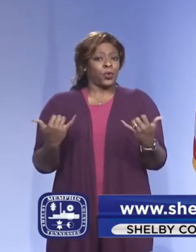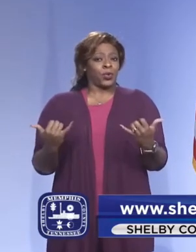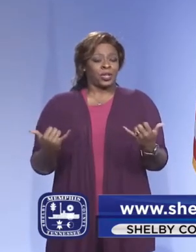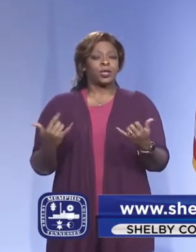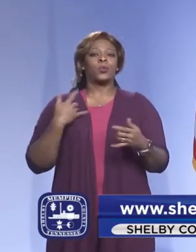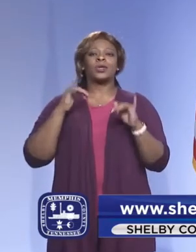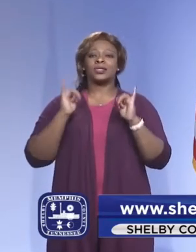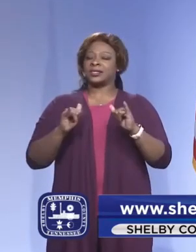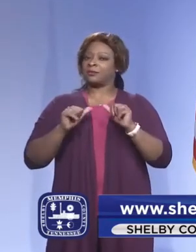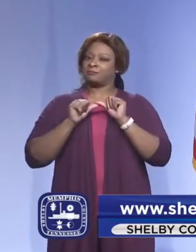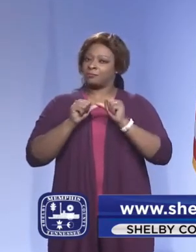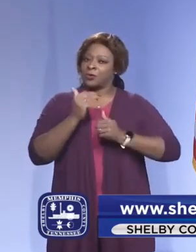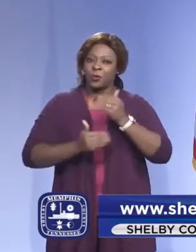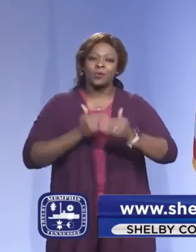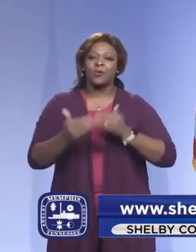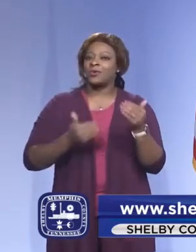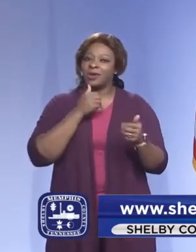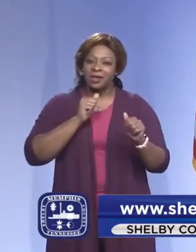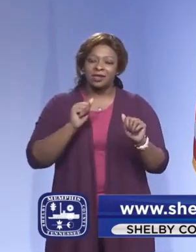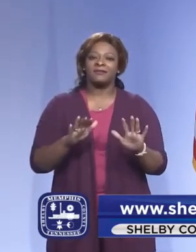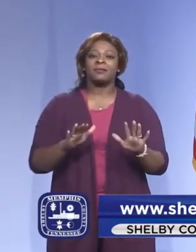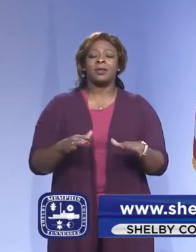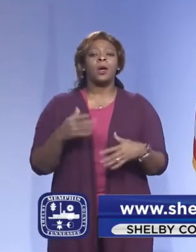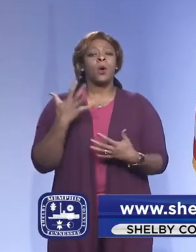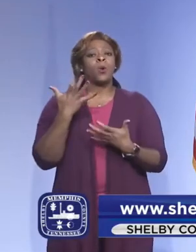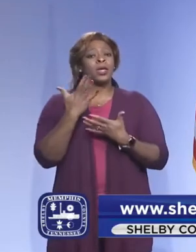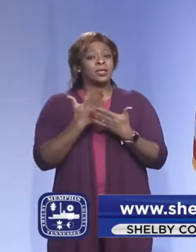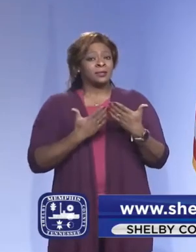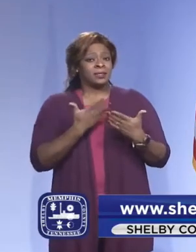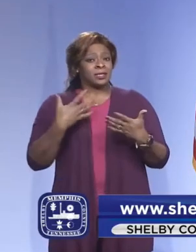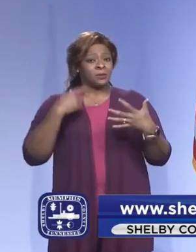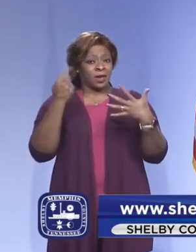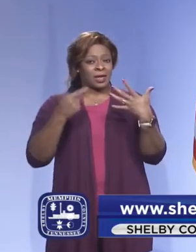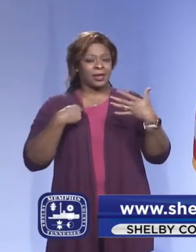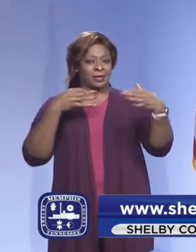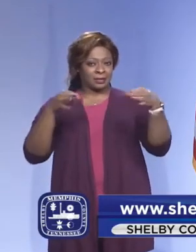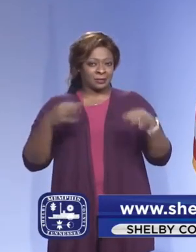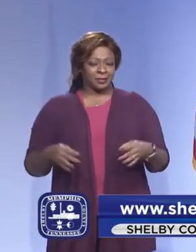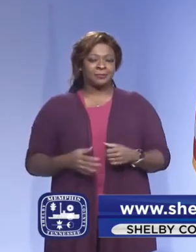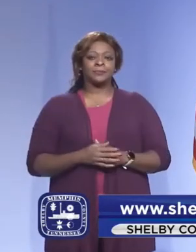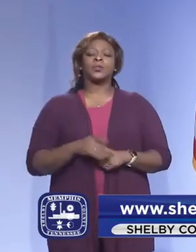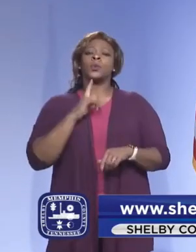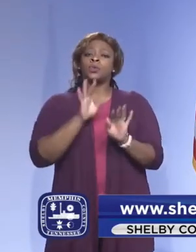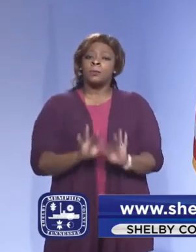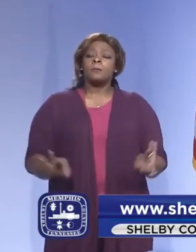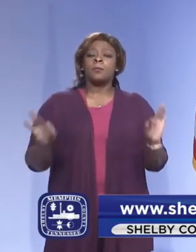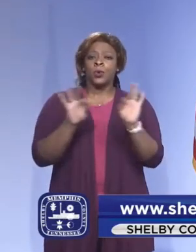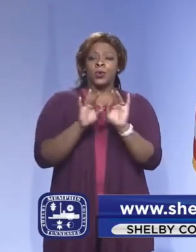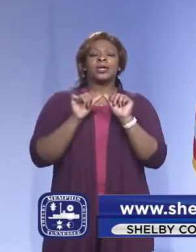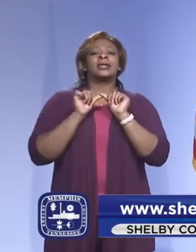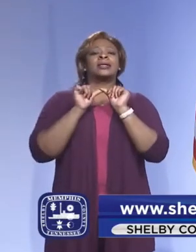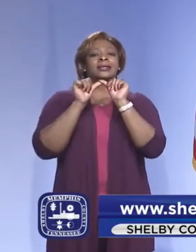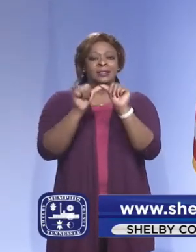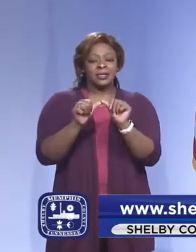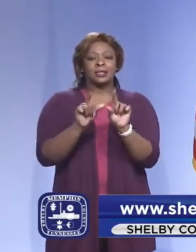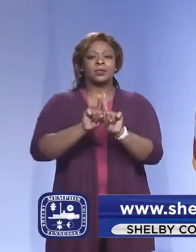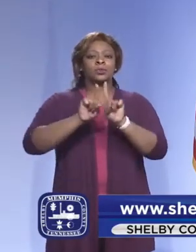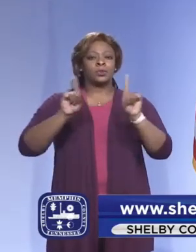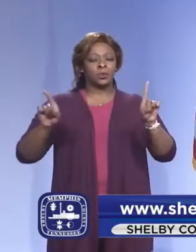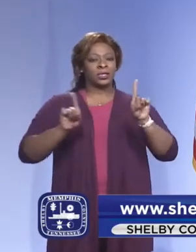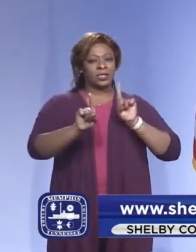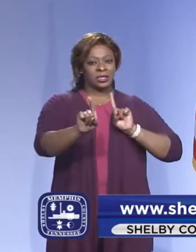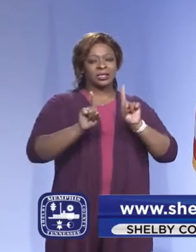we're going to stay the course, and there's a few things I want to highlight that we always highlight. It's really critical that we continue to social